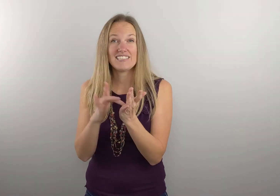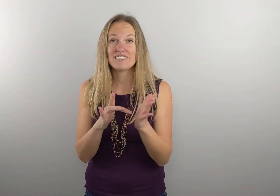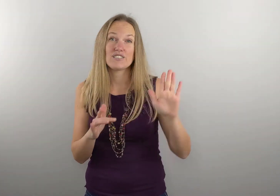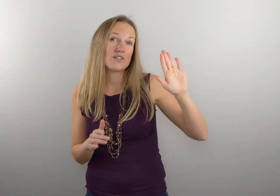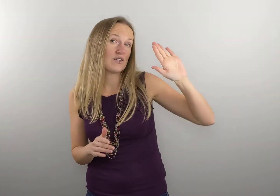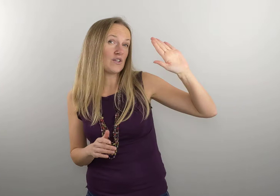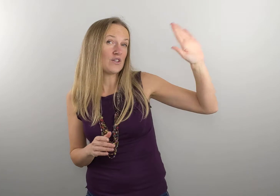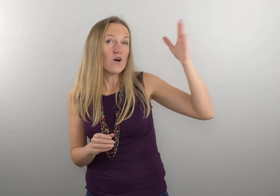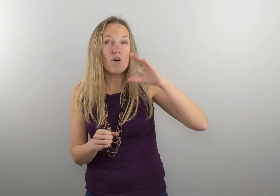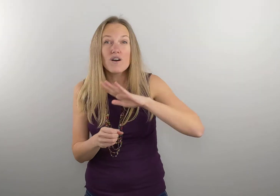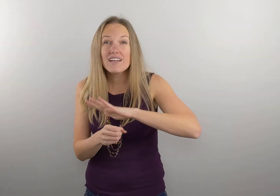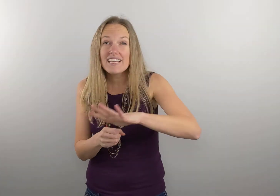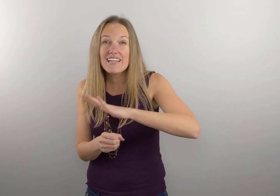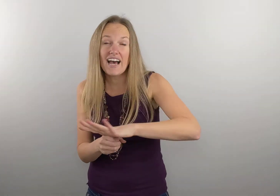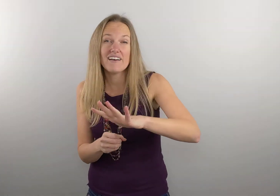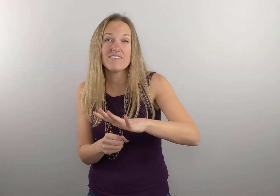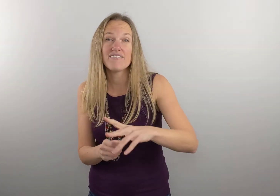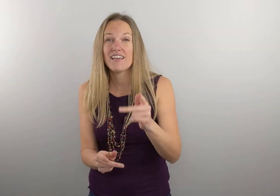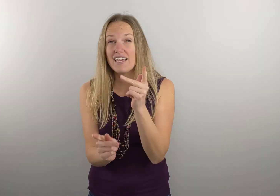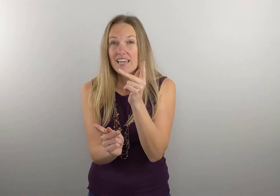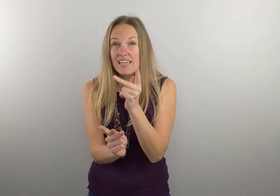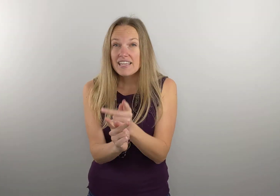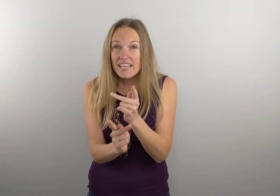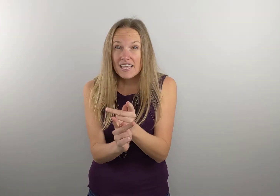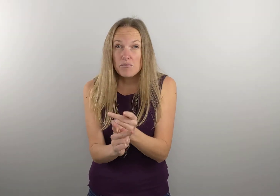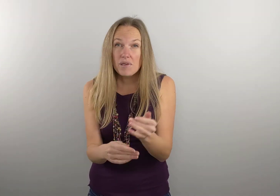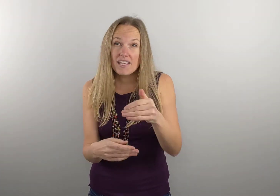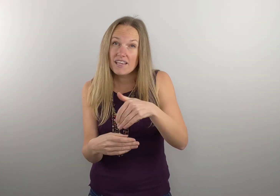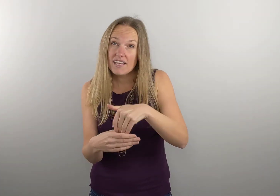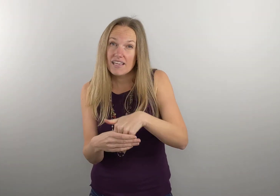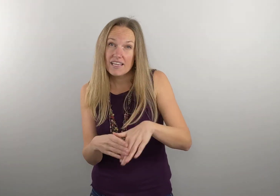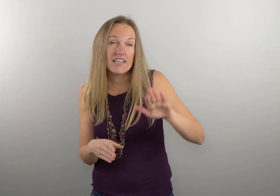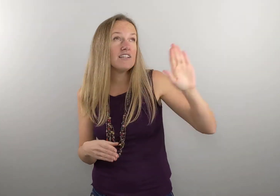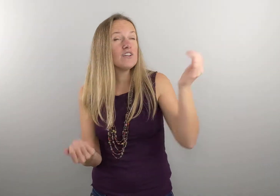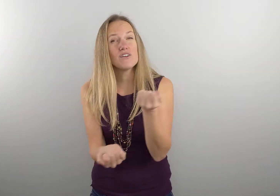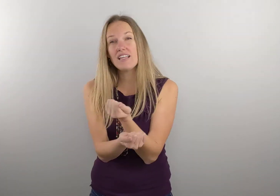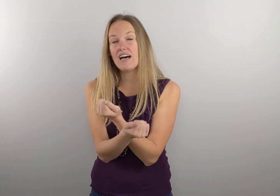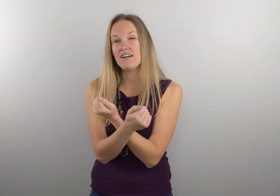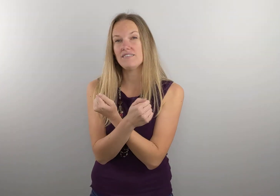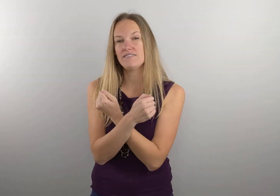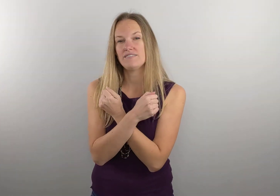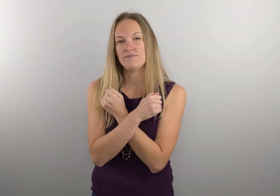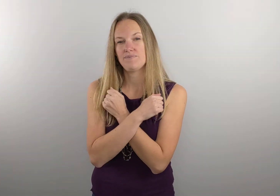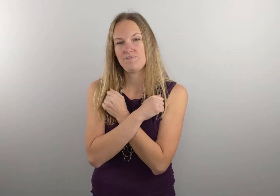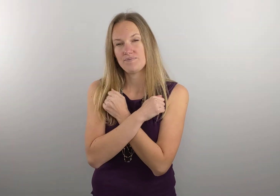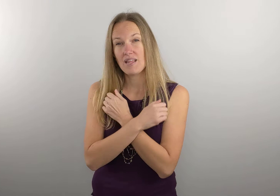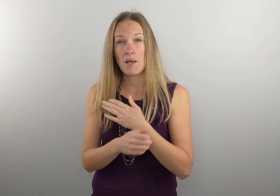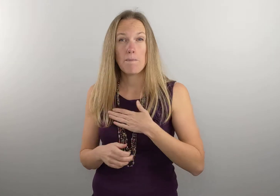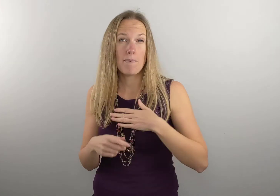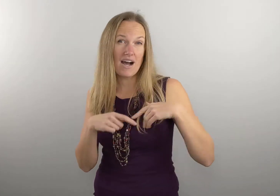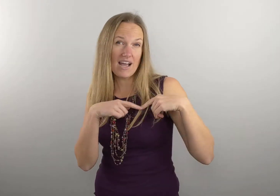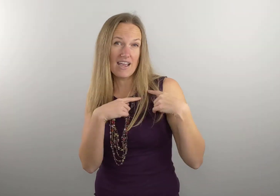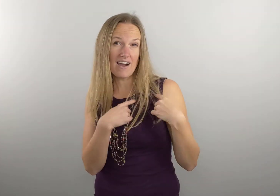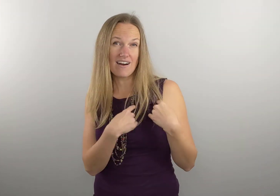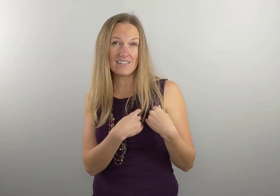Jesus, you're enough. Keep me in your love. My